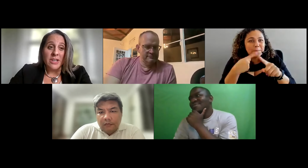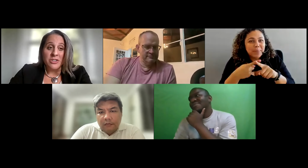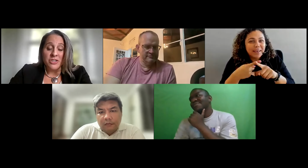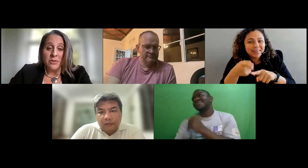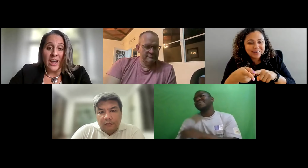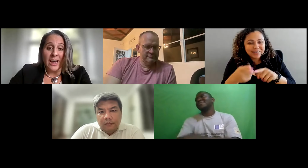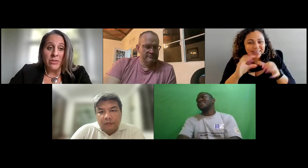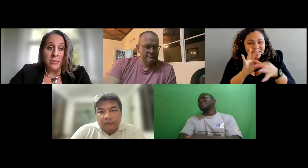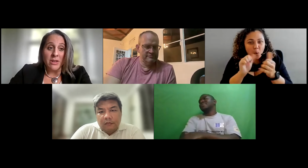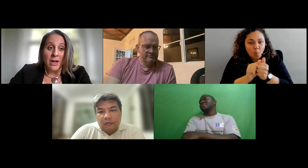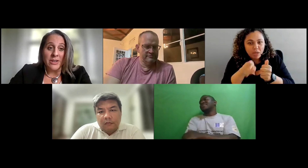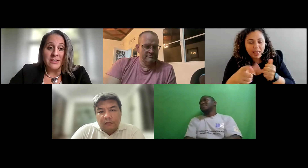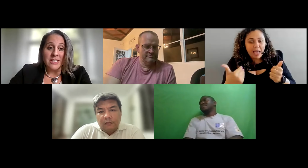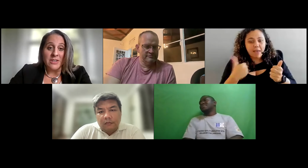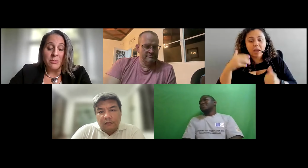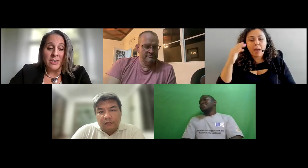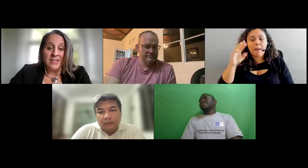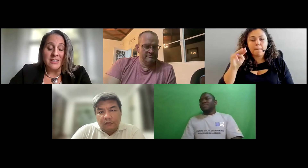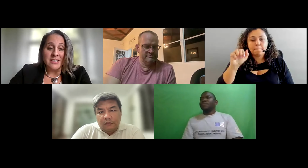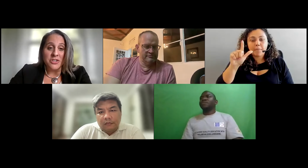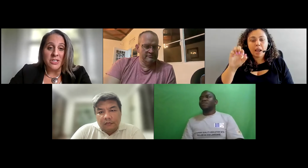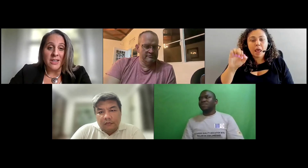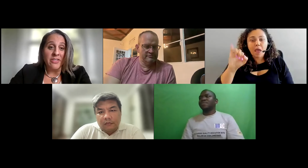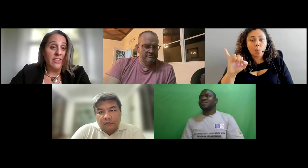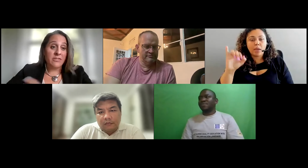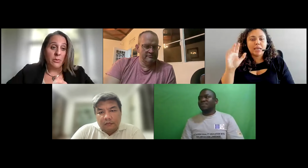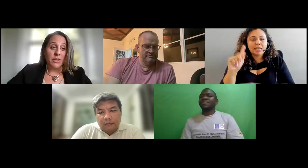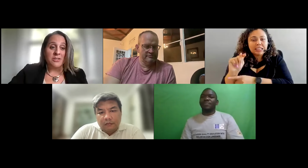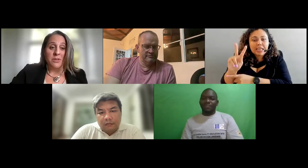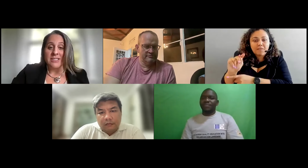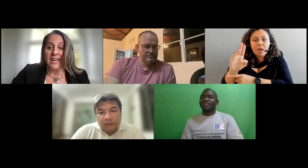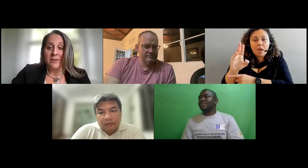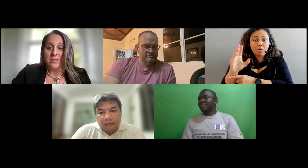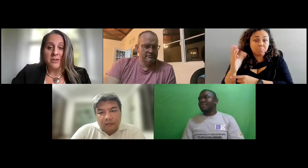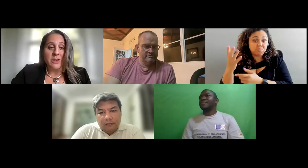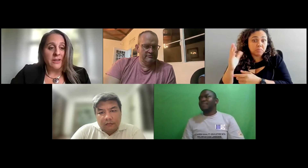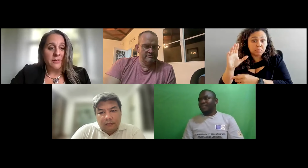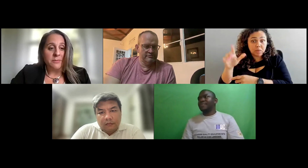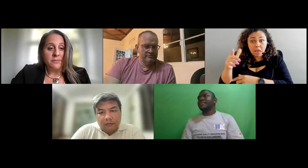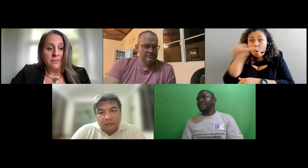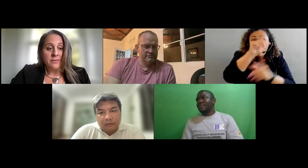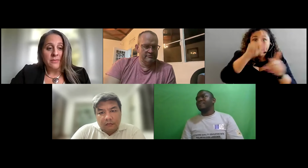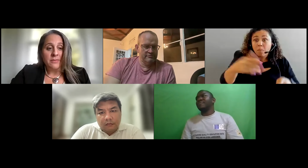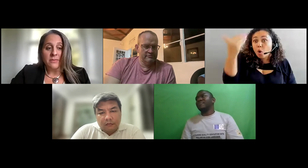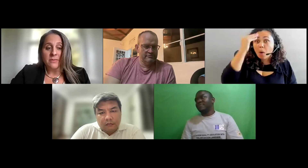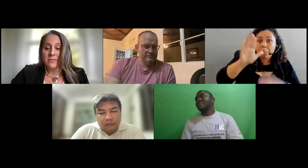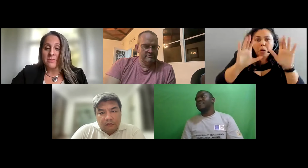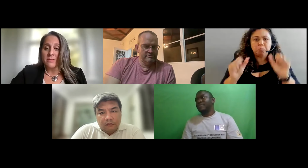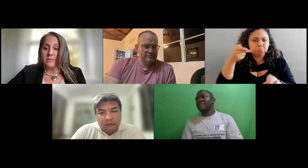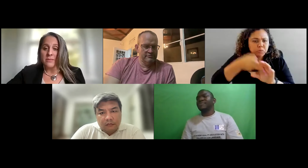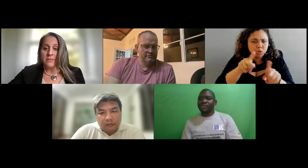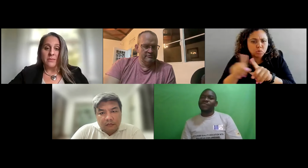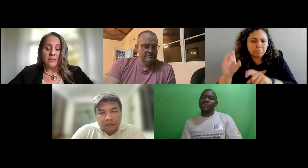the relationship you've had with the Malawian TV broadcasting station. And then if anyone else would like to add, please go ahead.